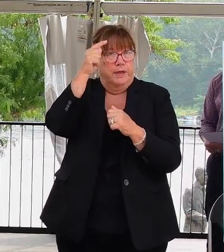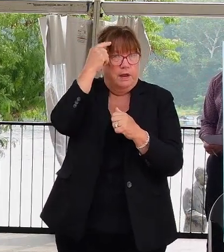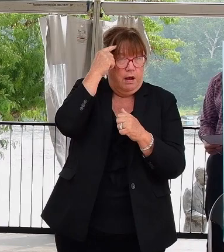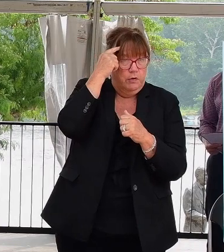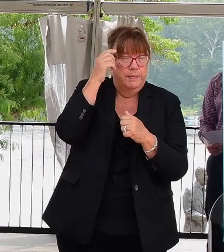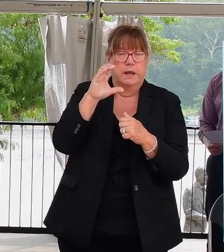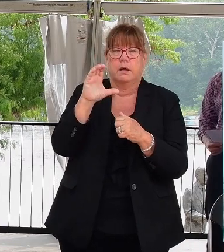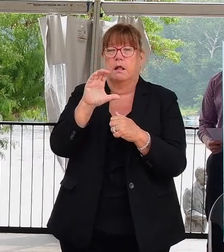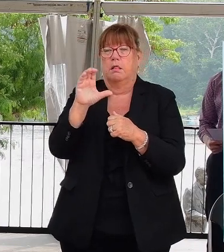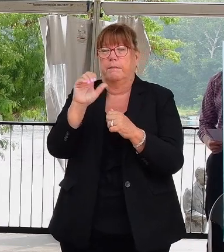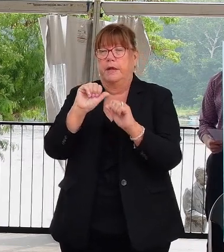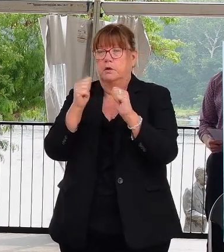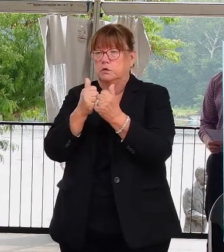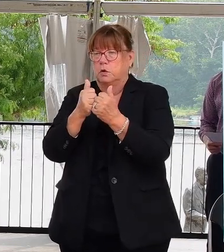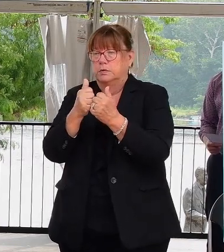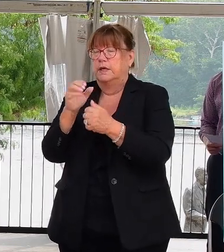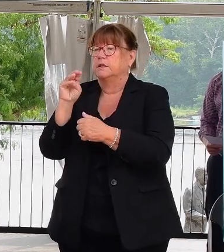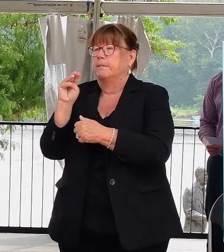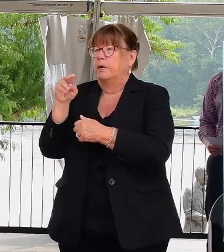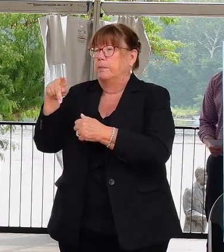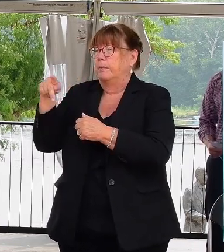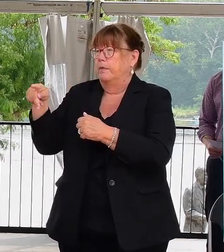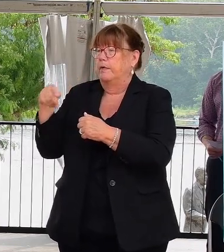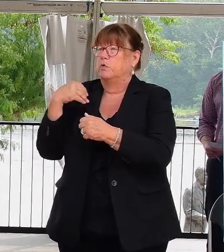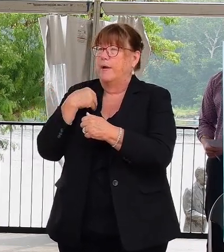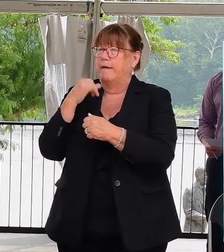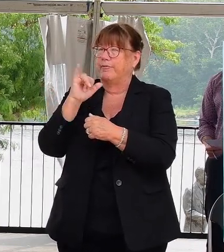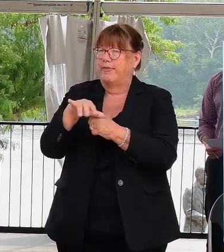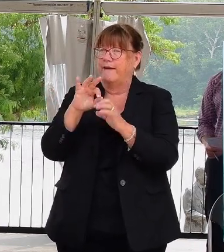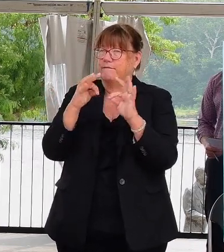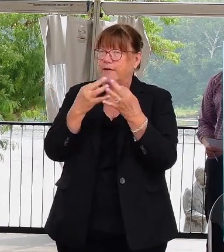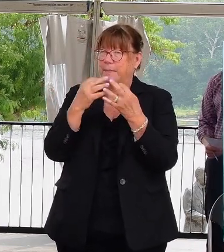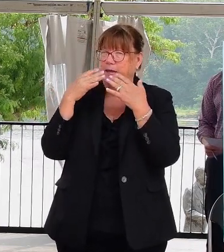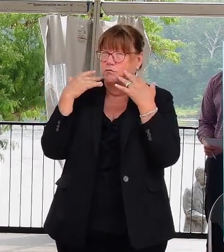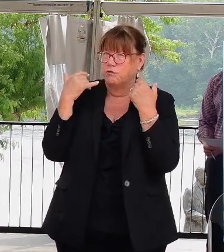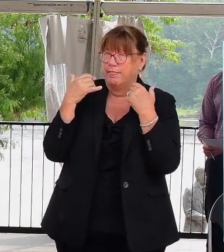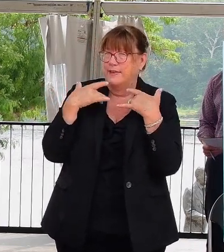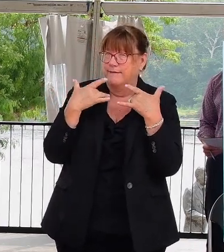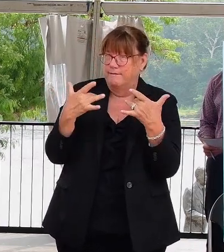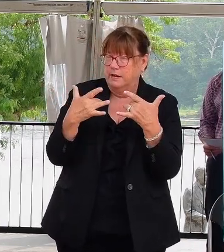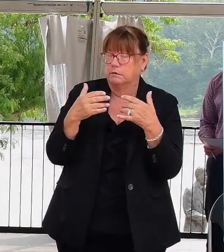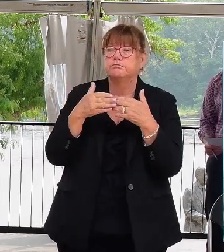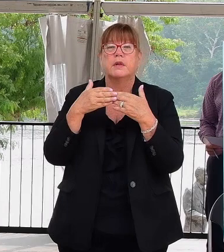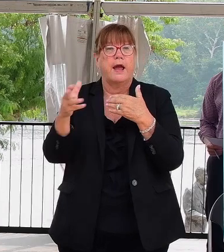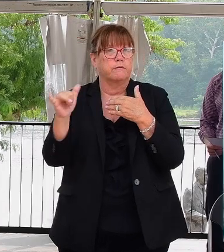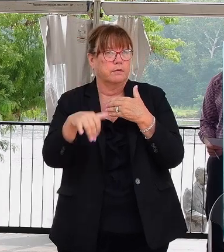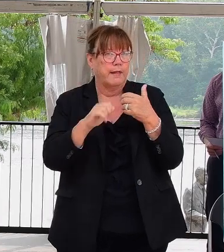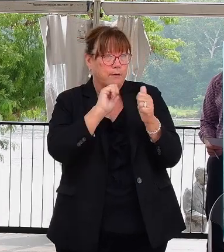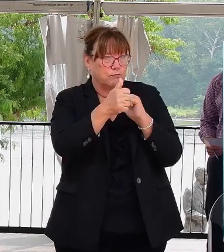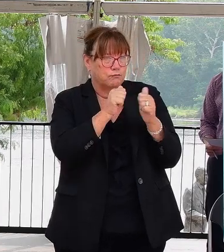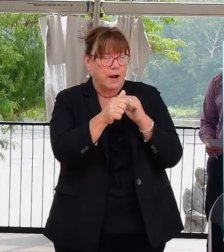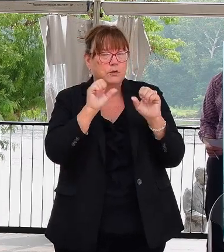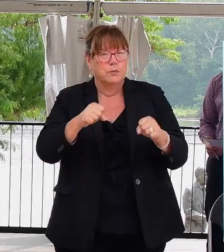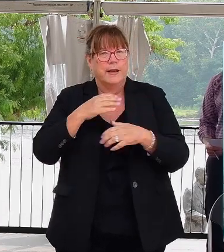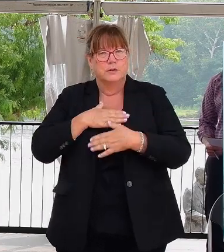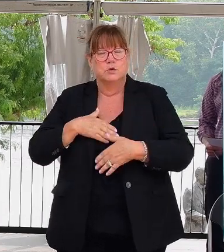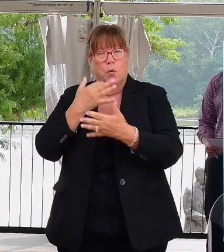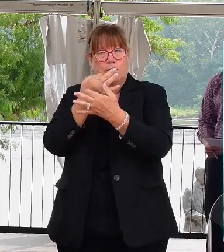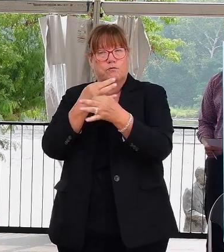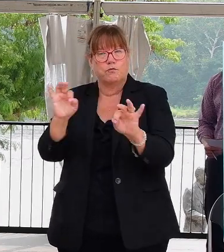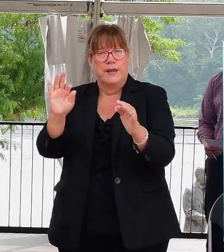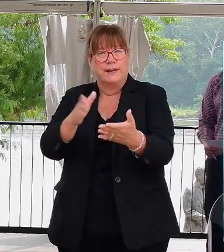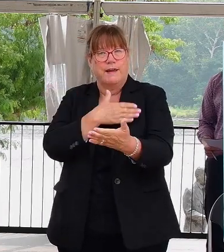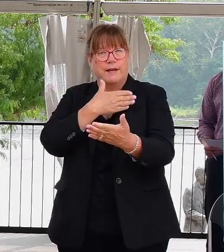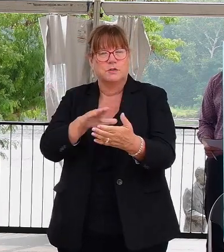to hold this family-friendly event. Following the morning run, you can enjoy a free concert at